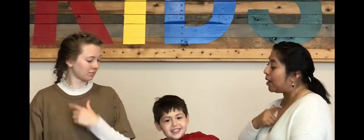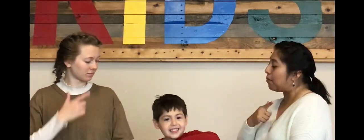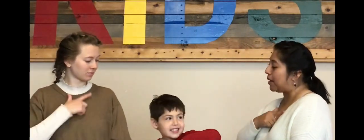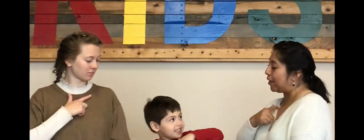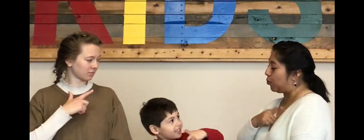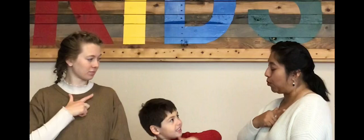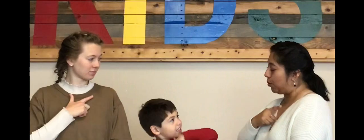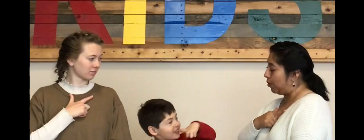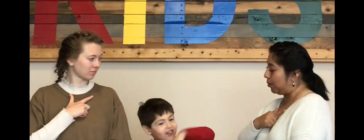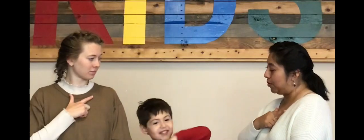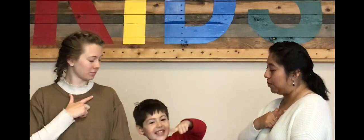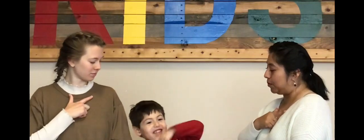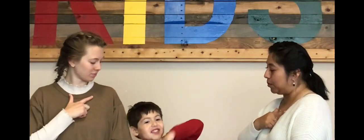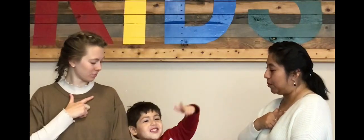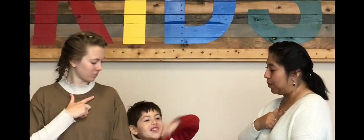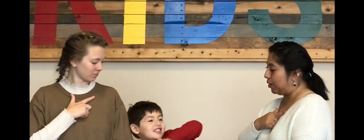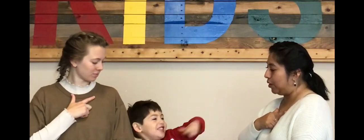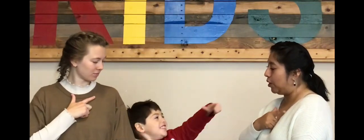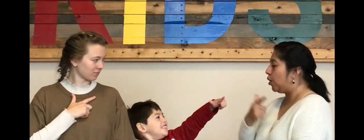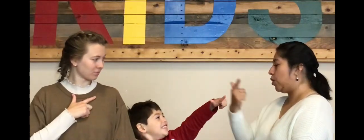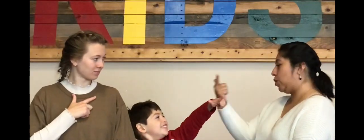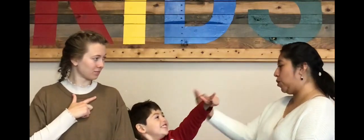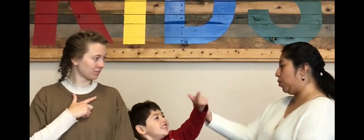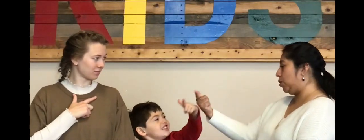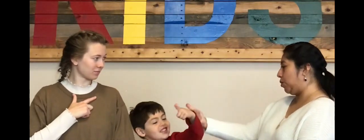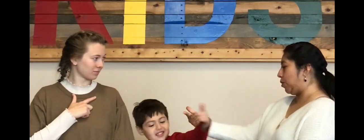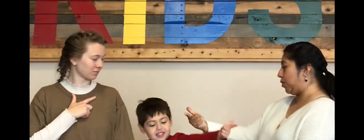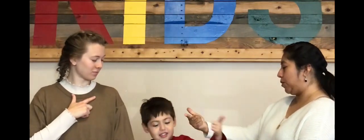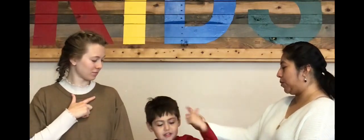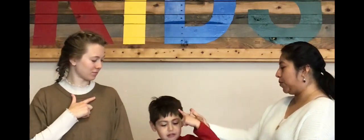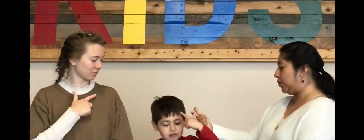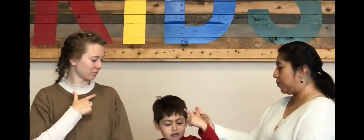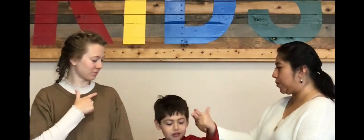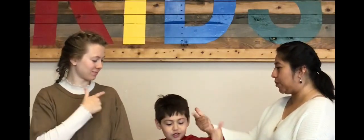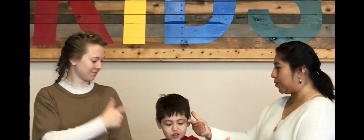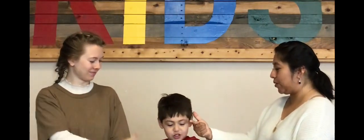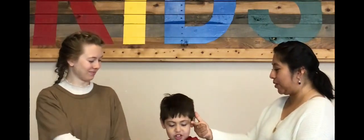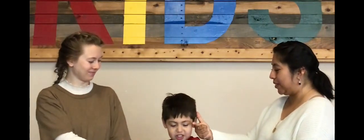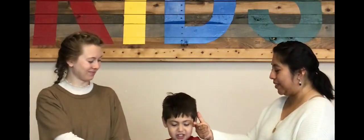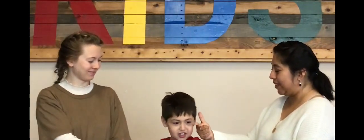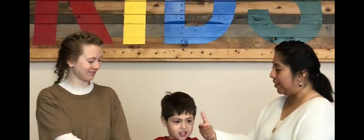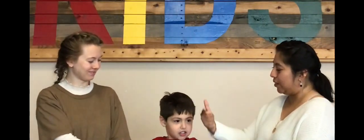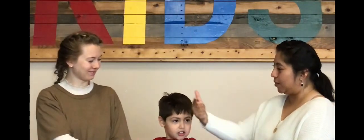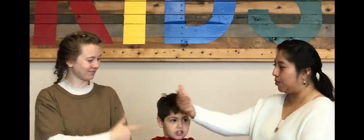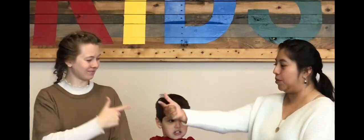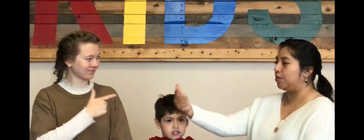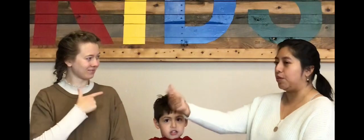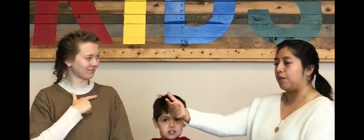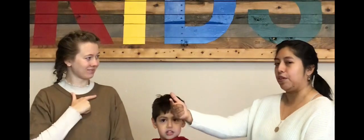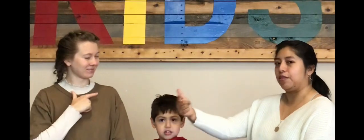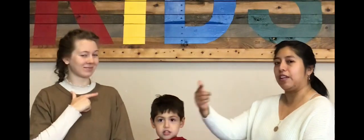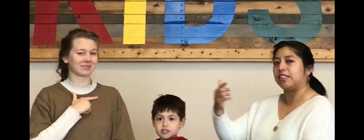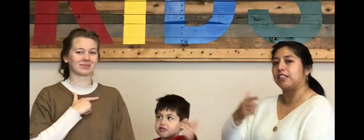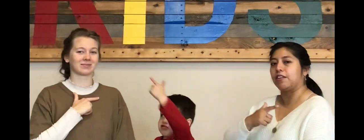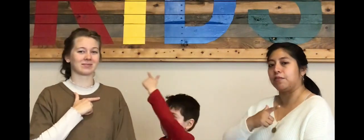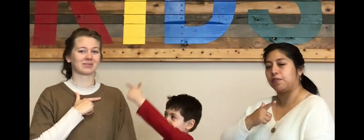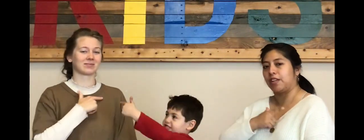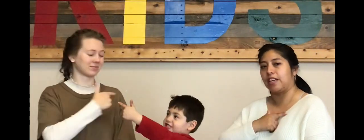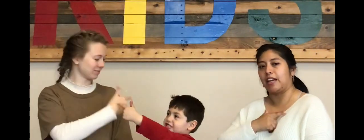Mi turno. Mi turno. Tu turno. Tu turno. Tu turno. And so, again,